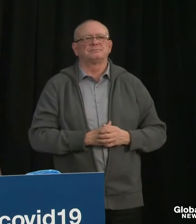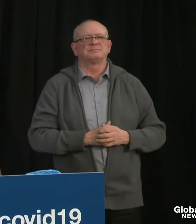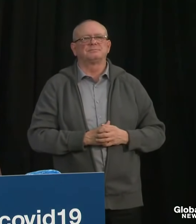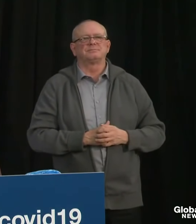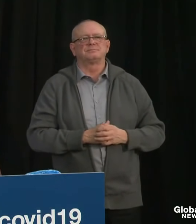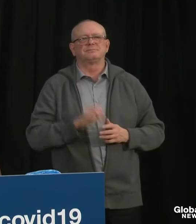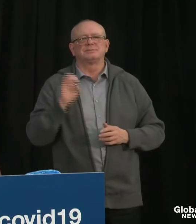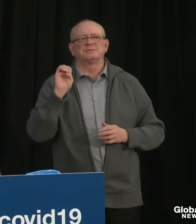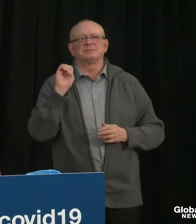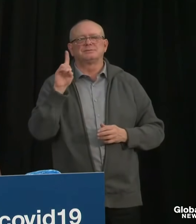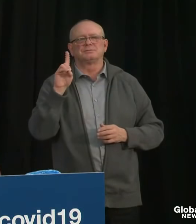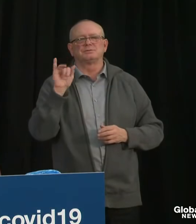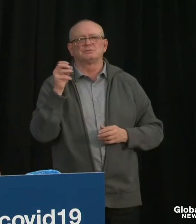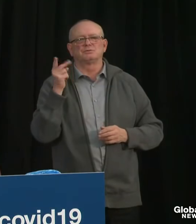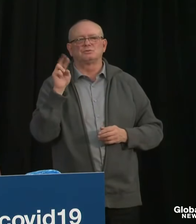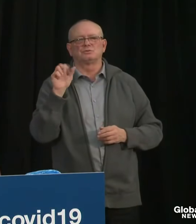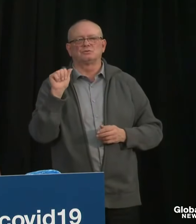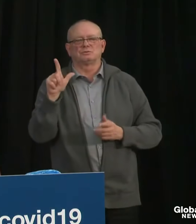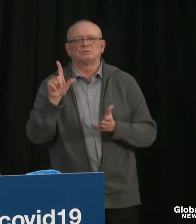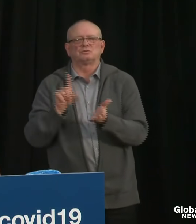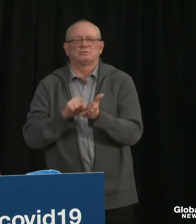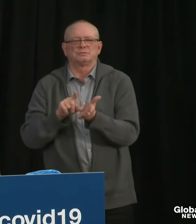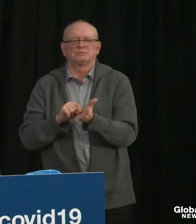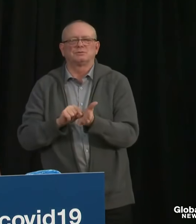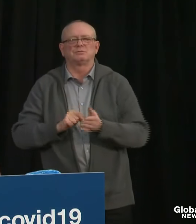Journal. Go ahead, Dylan.